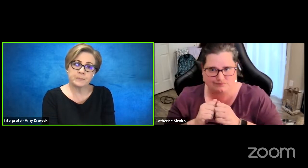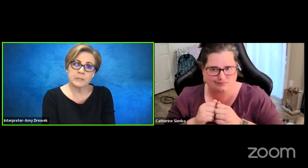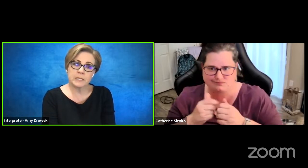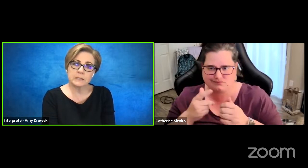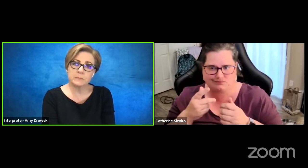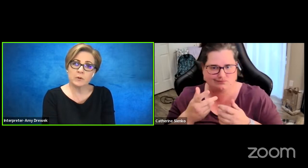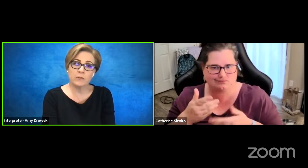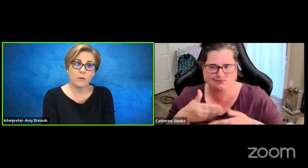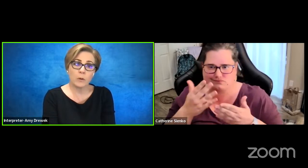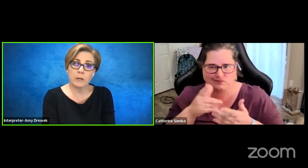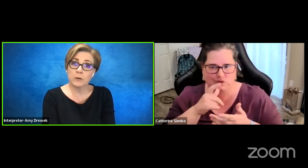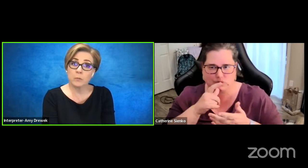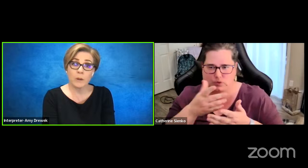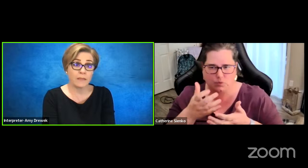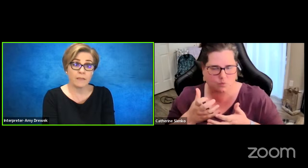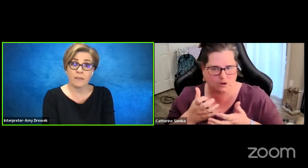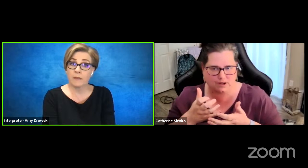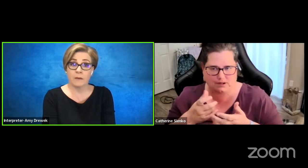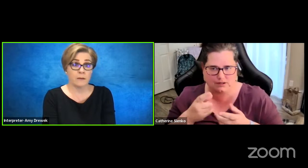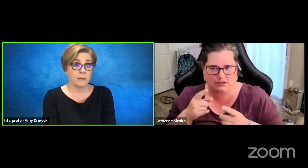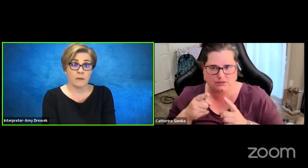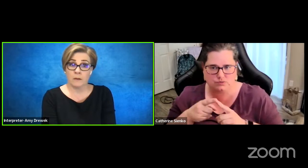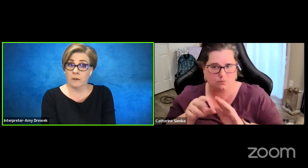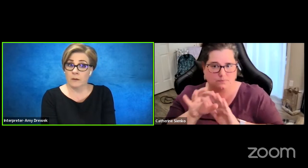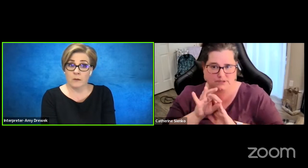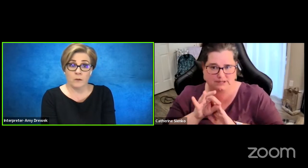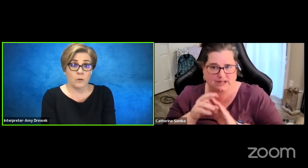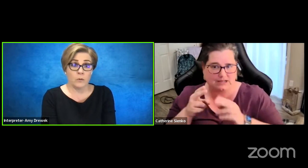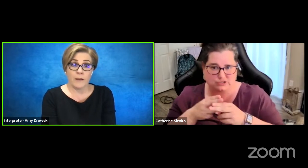well. Let's move forward with